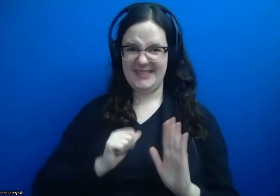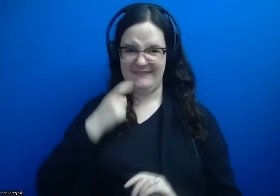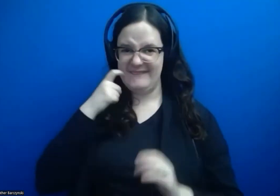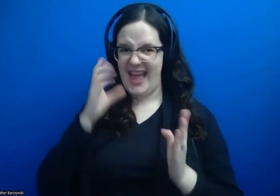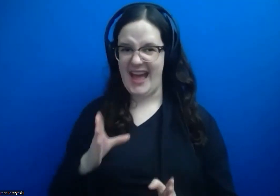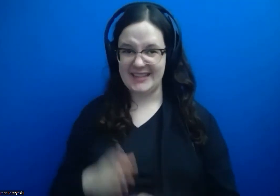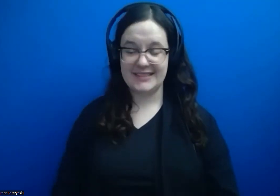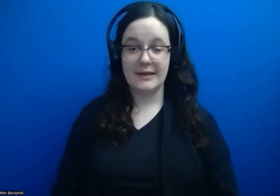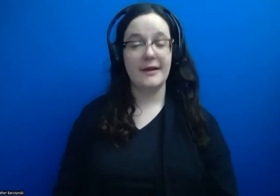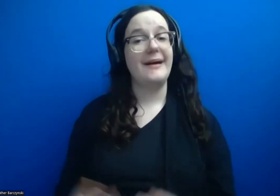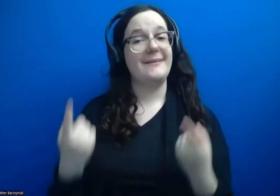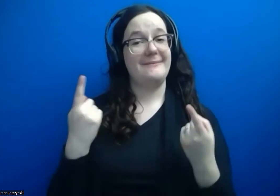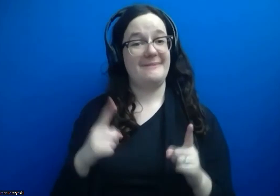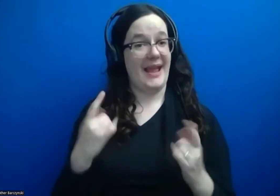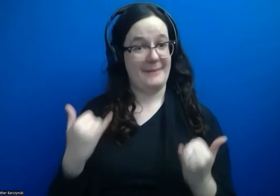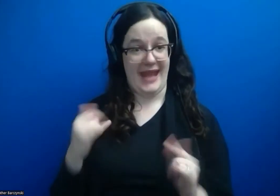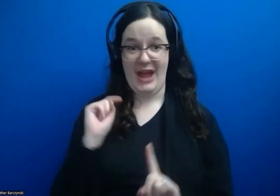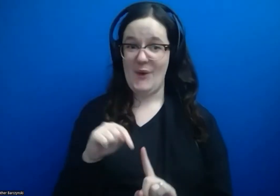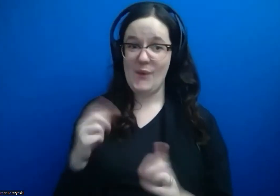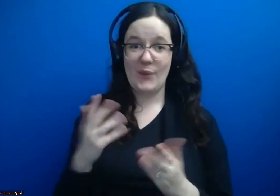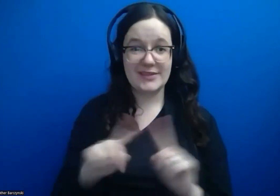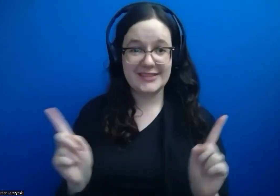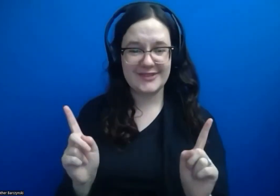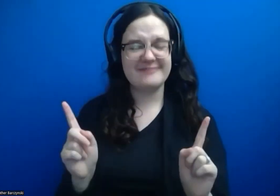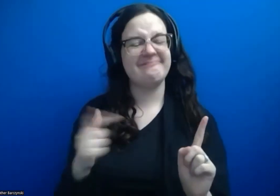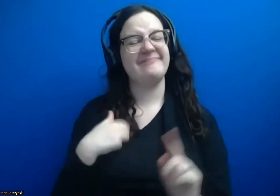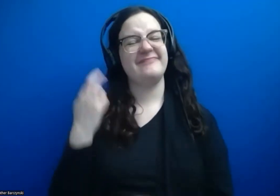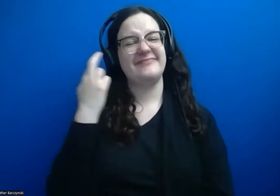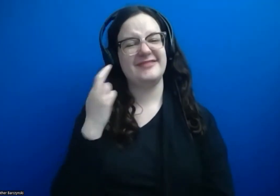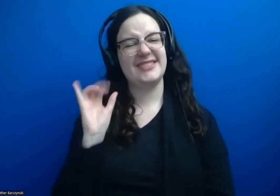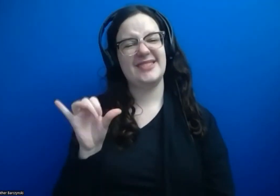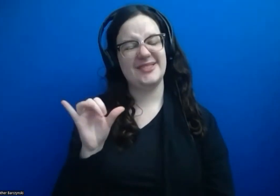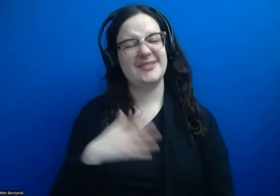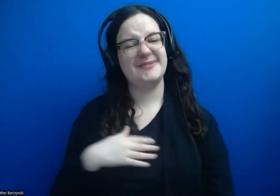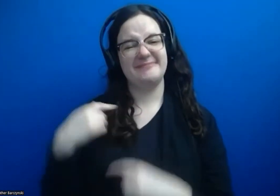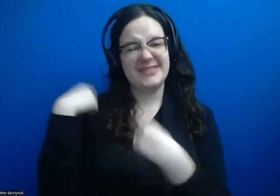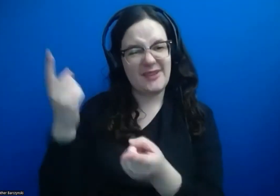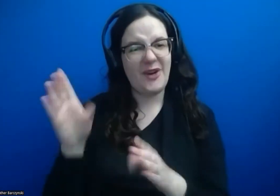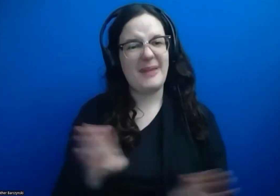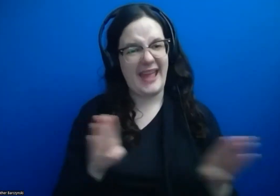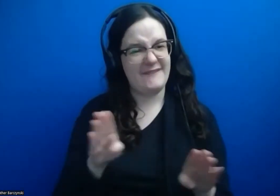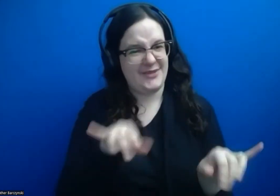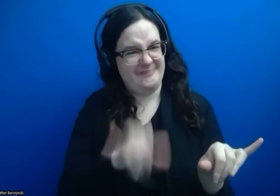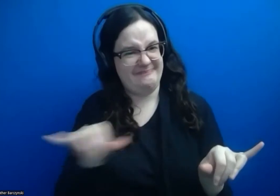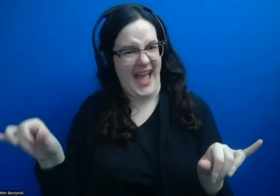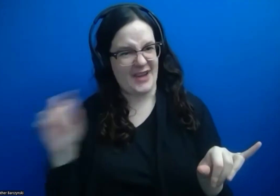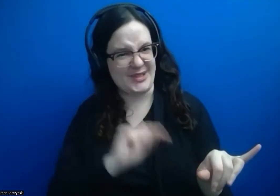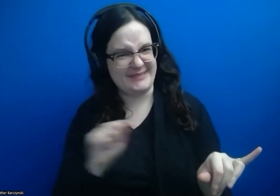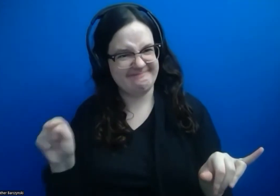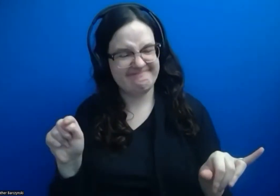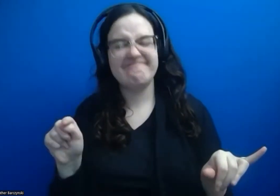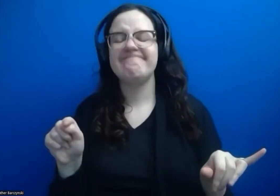big difference for me was just realizing these past patterns and behaviors, realizing that this wasn't going to